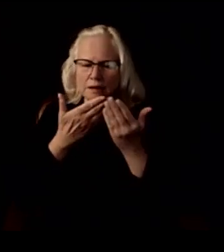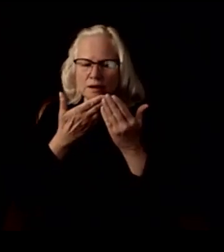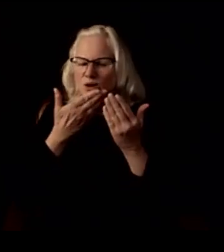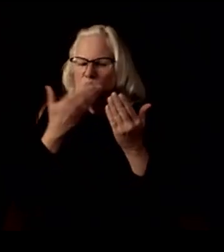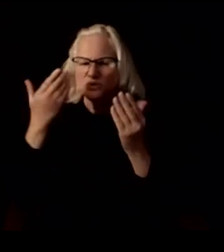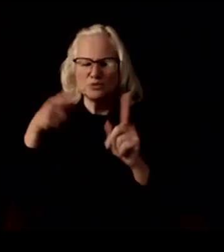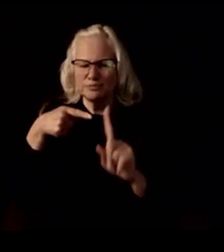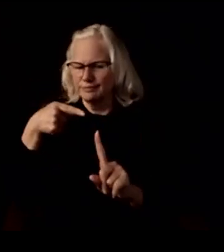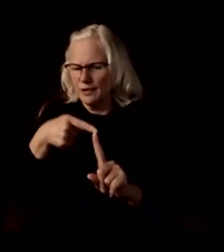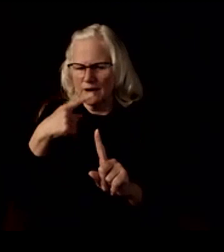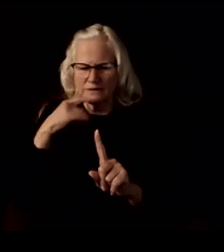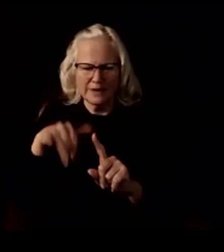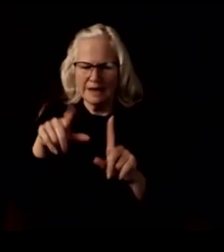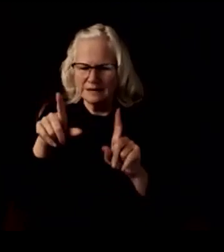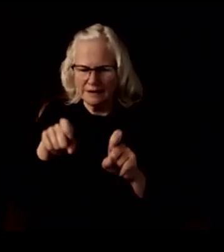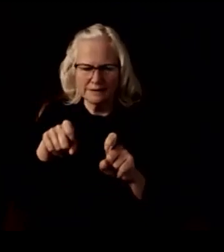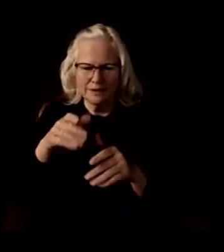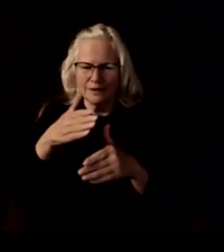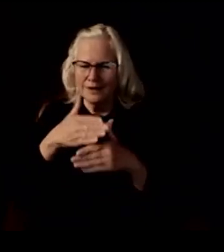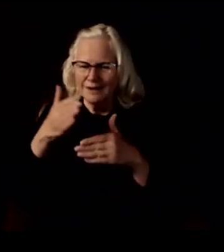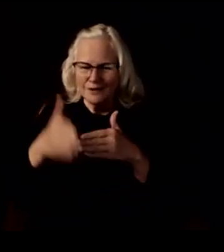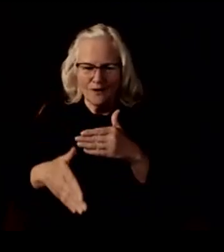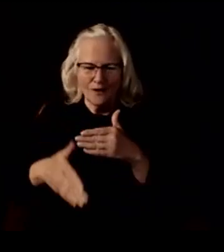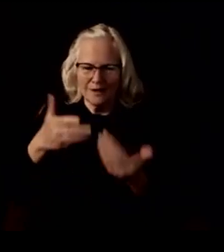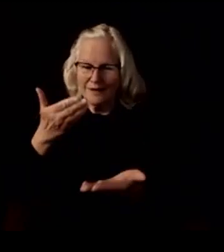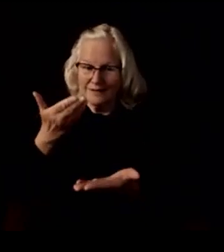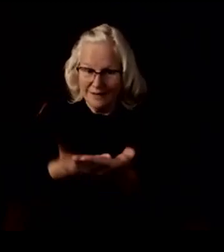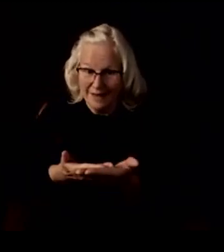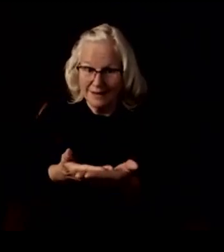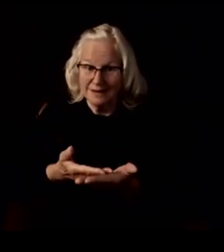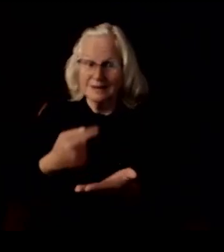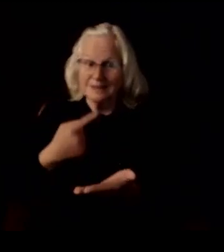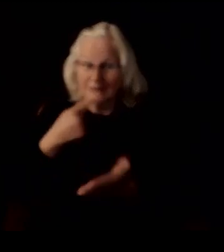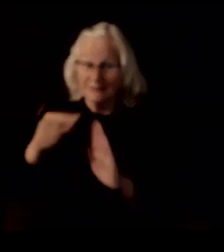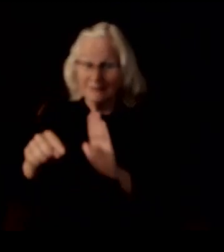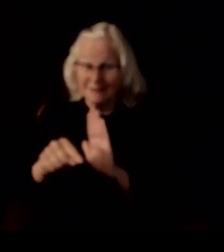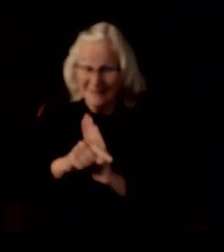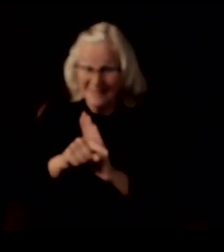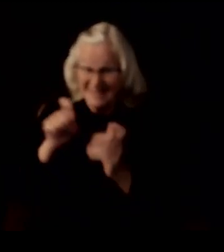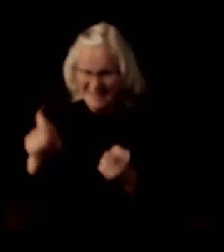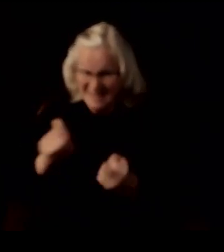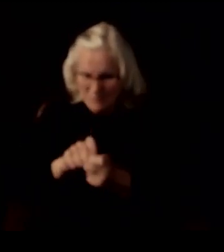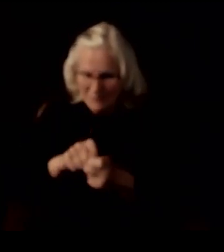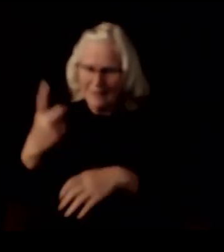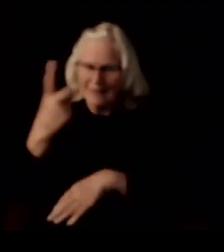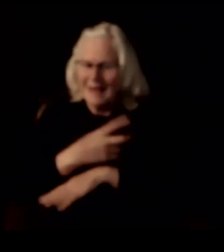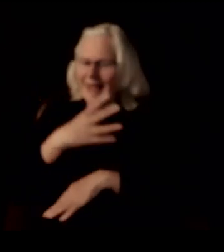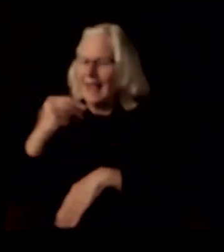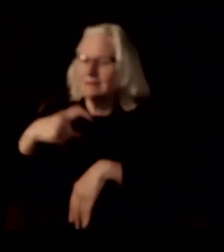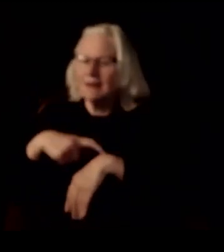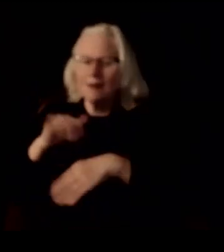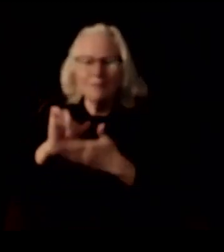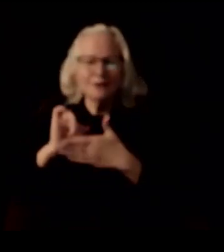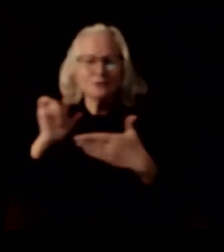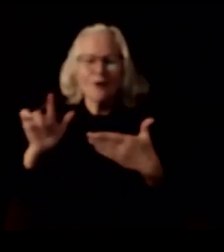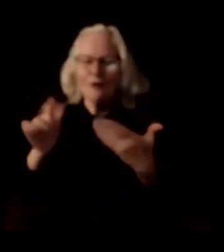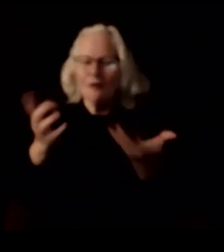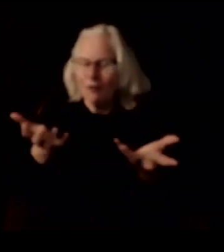really valid. It only tells you that you were negative on the day that you were tested. So, for instance, if you have a test result of negative